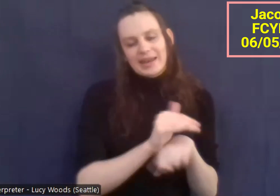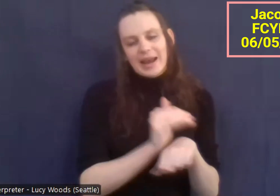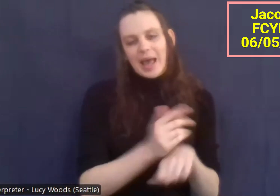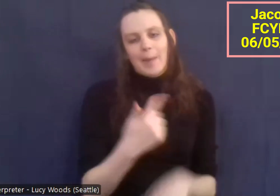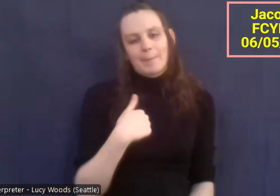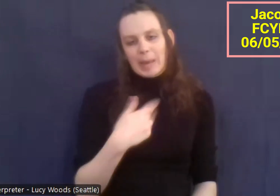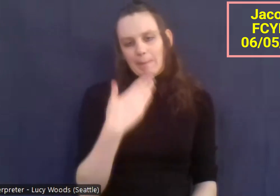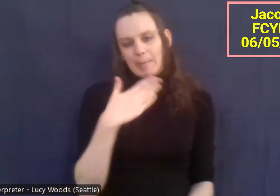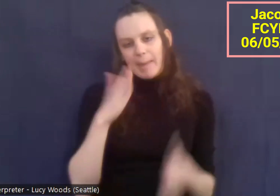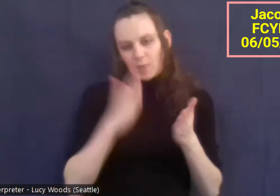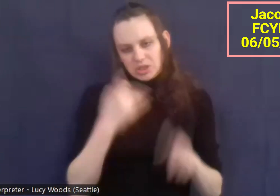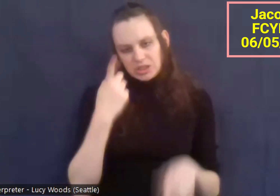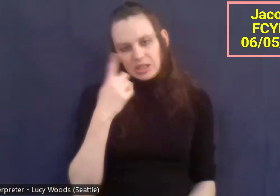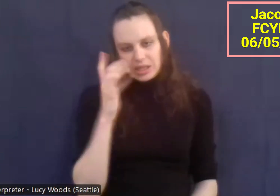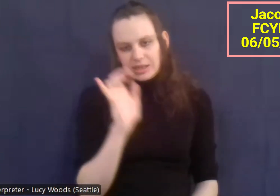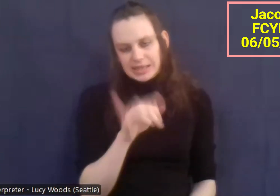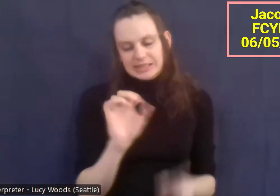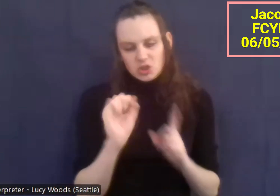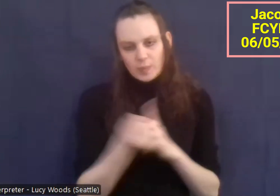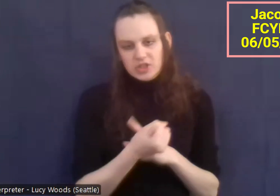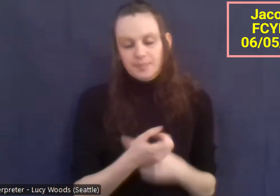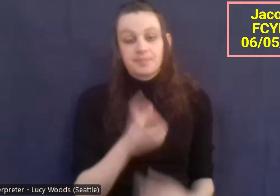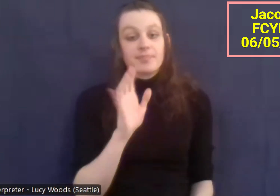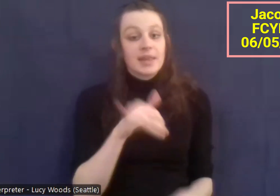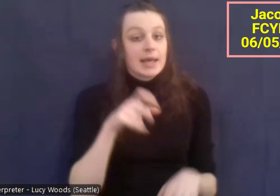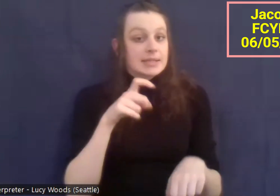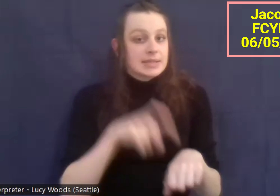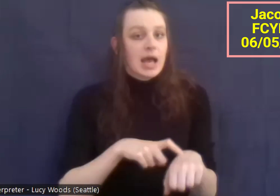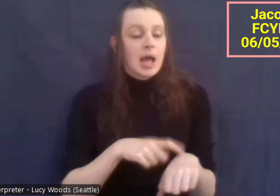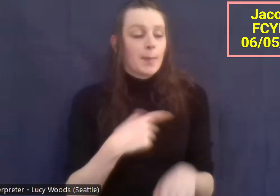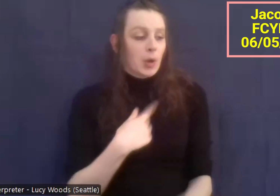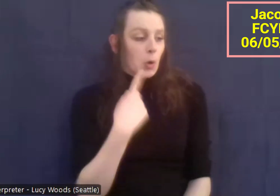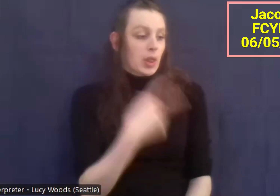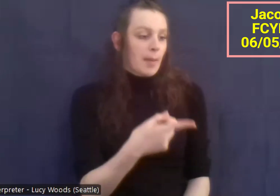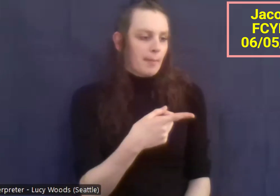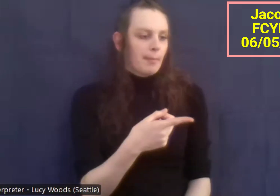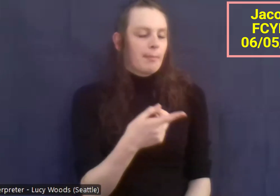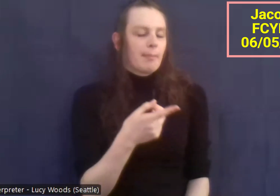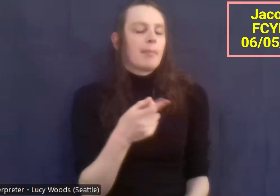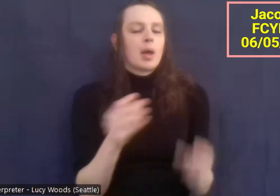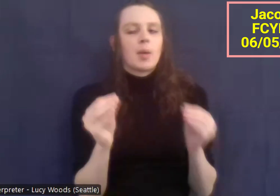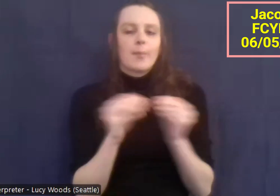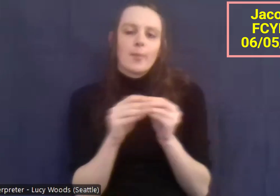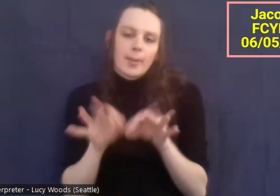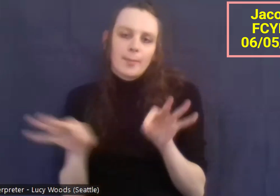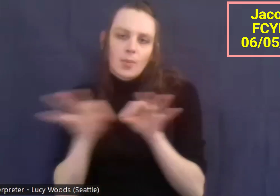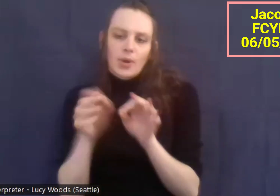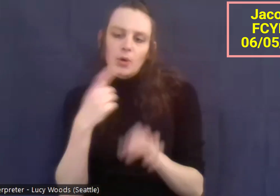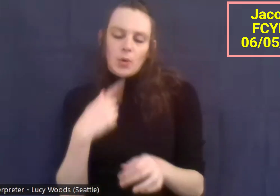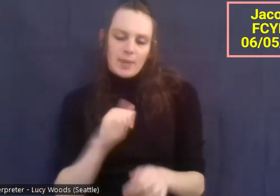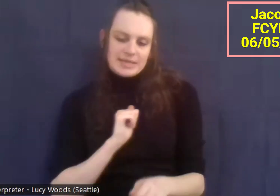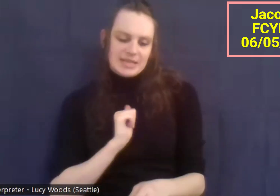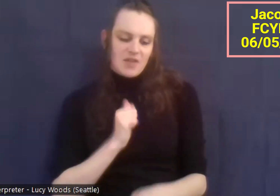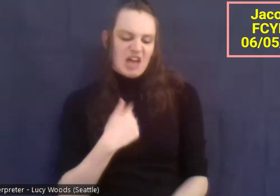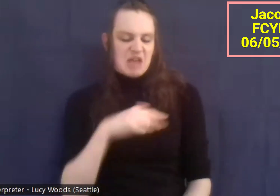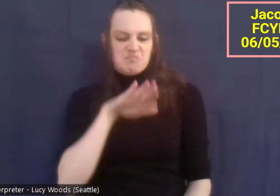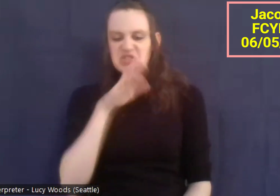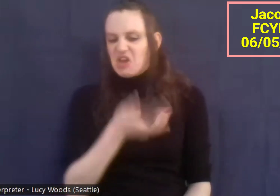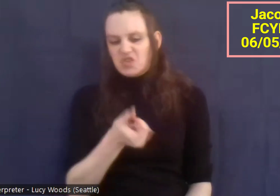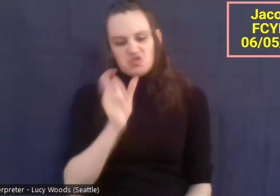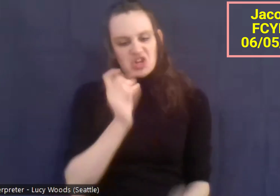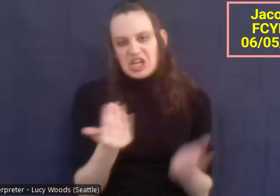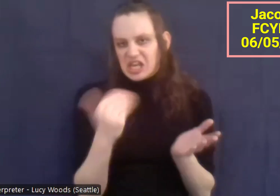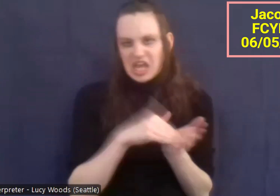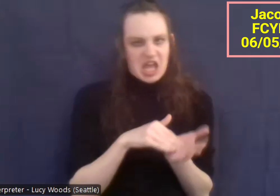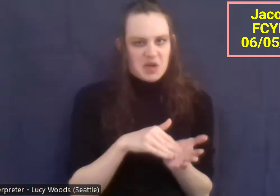situation. And at that point in time, I told them, and more importantly, I told myself, I will never drink again. I can't